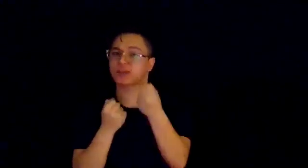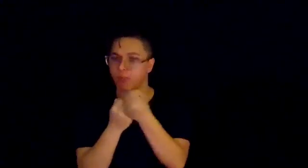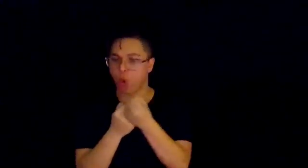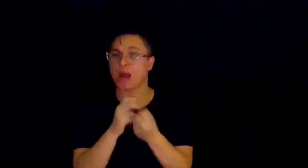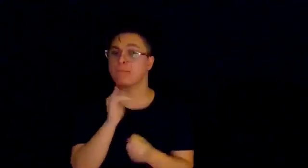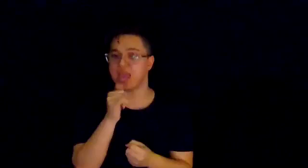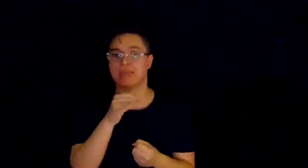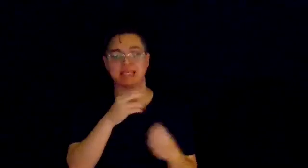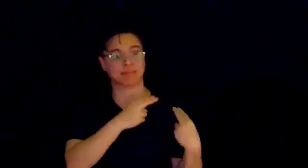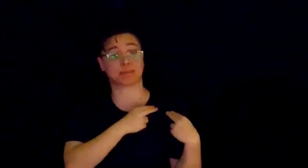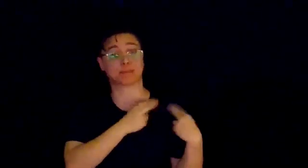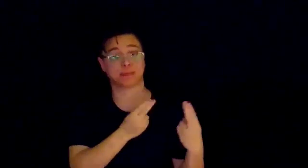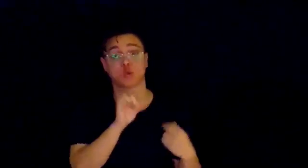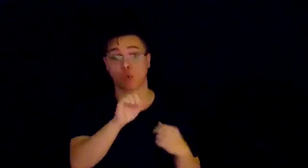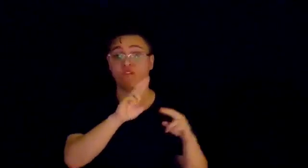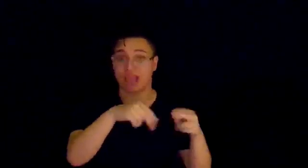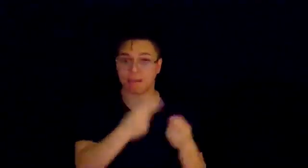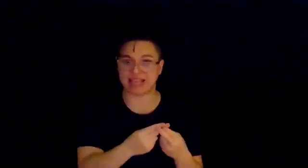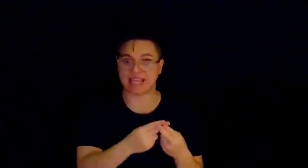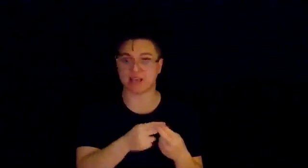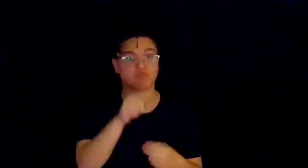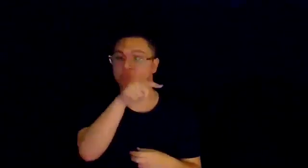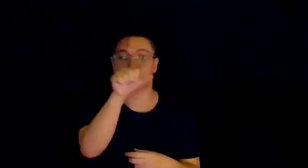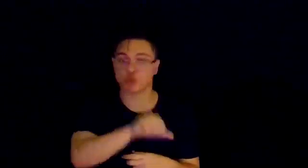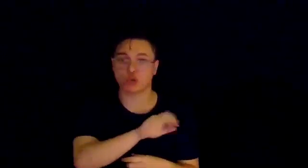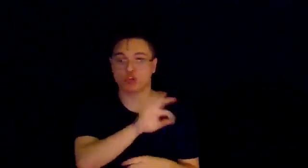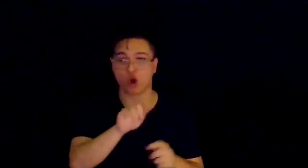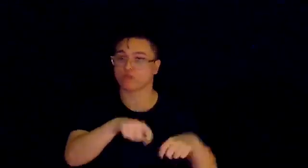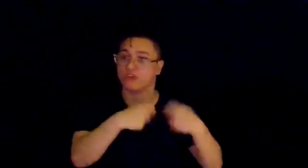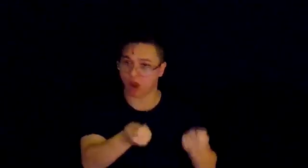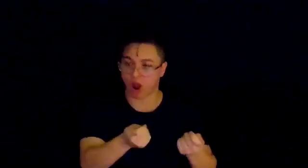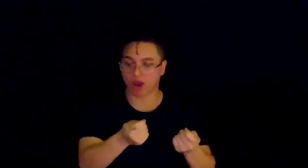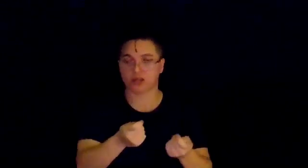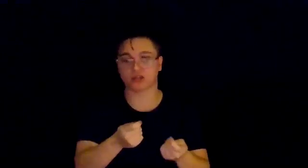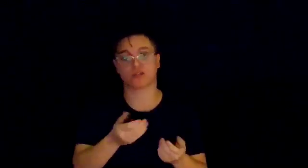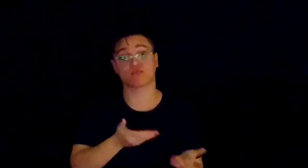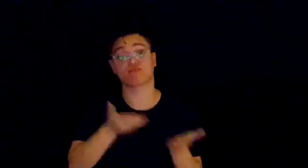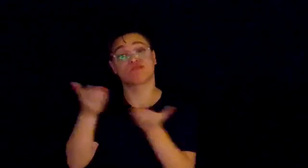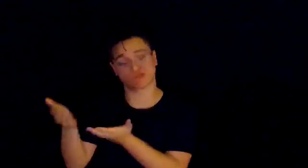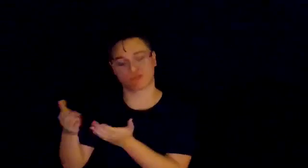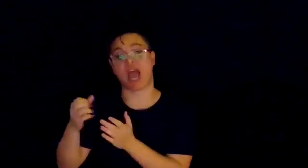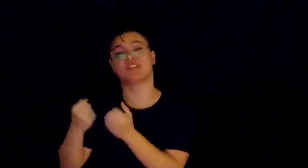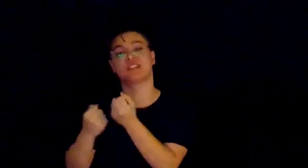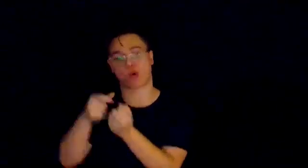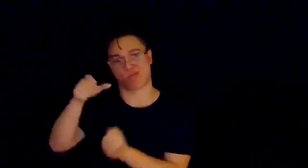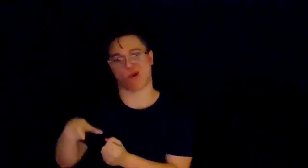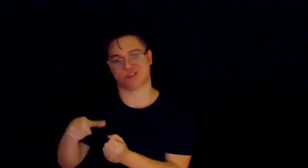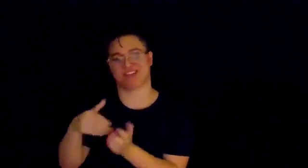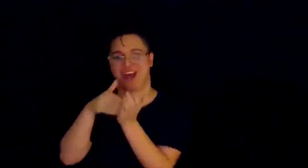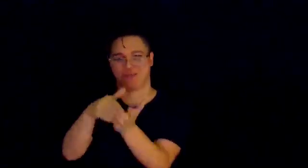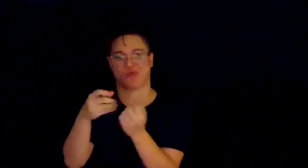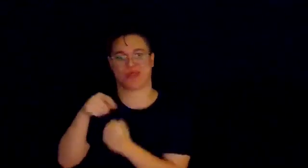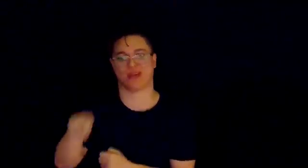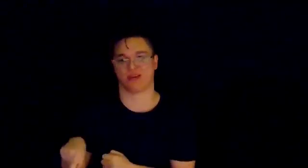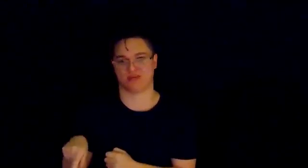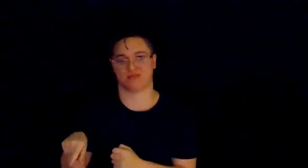try and work out what type of supports you need. And we really need to take that responsibility off your parents and